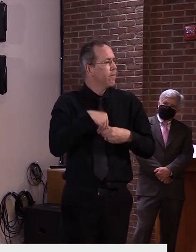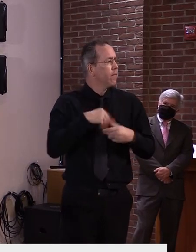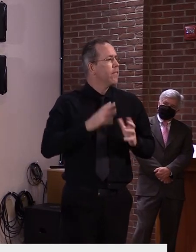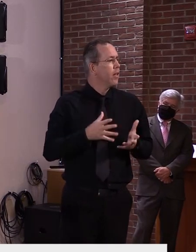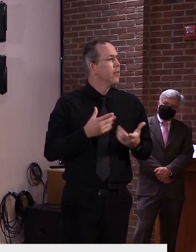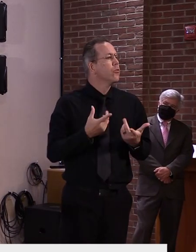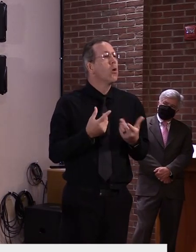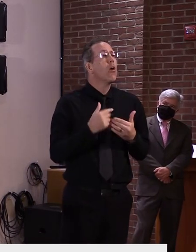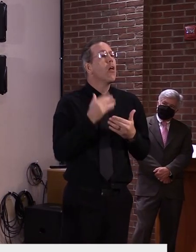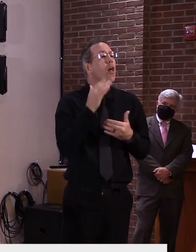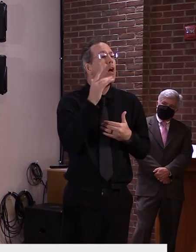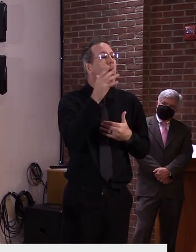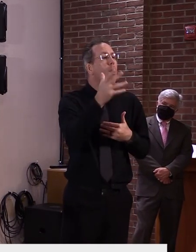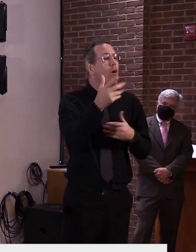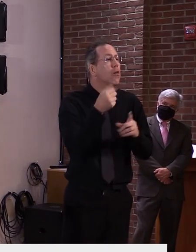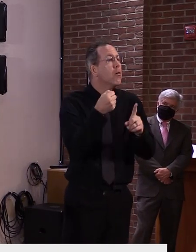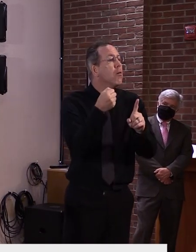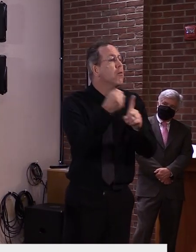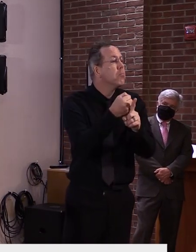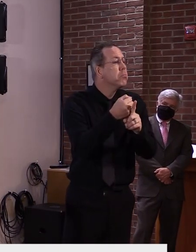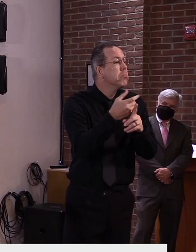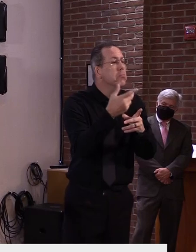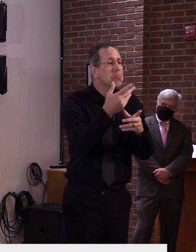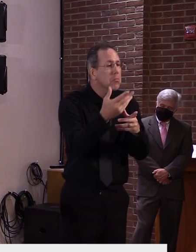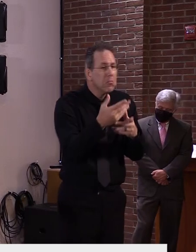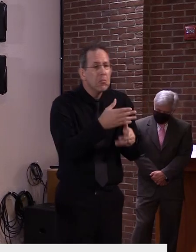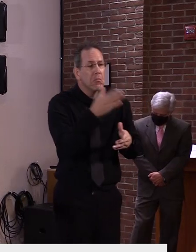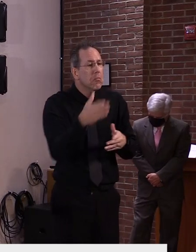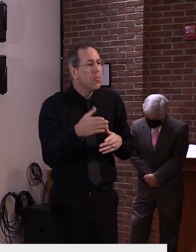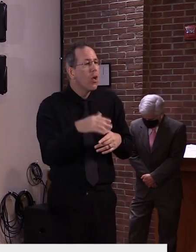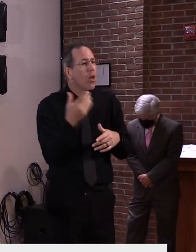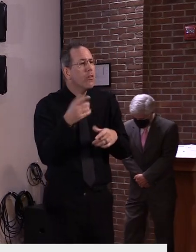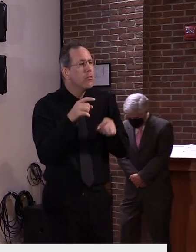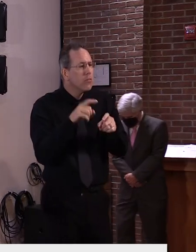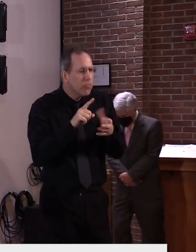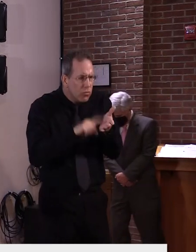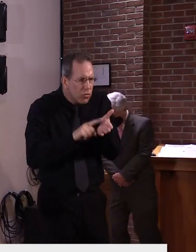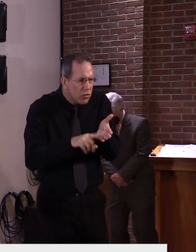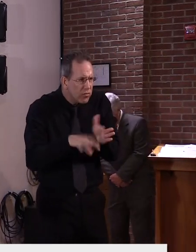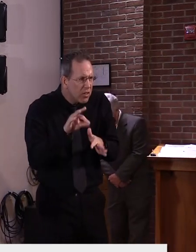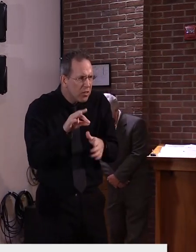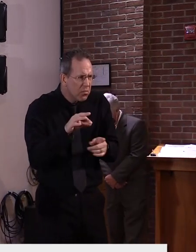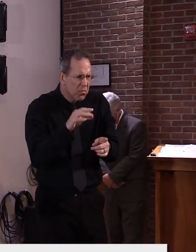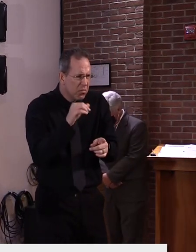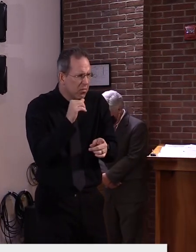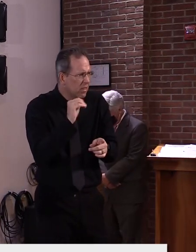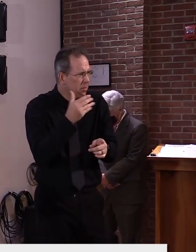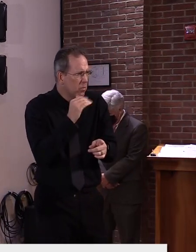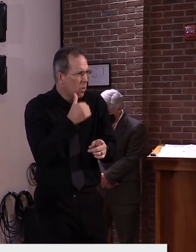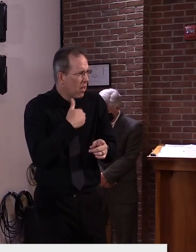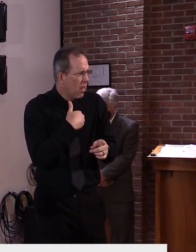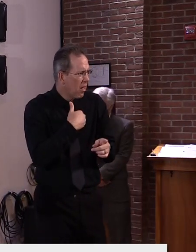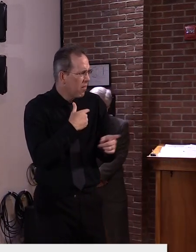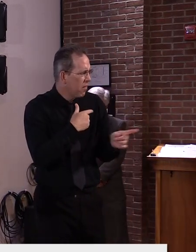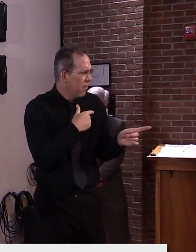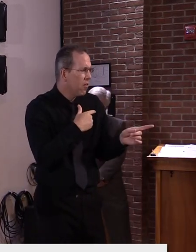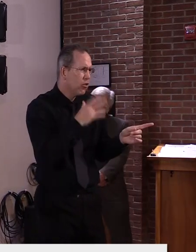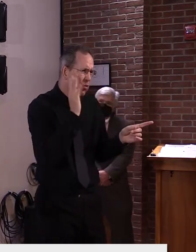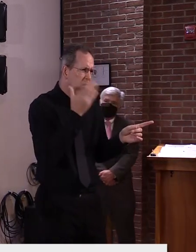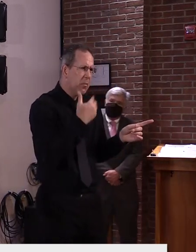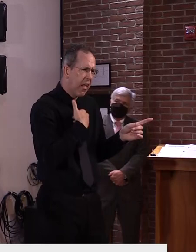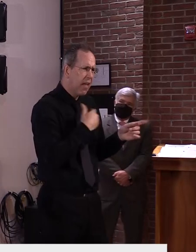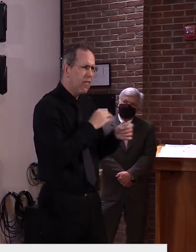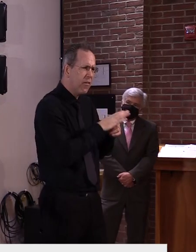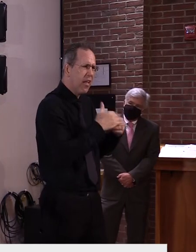later, and they don't seem to satisfy the case definition for a COVID positive person. And they've had